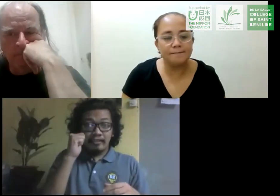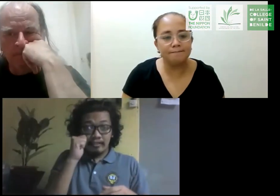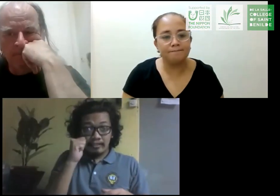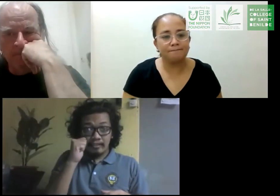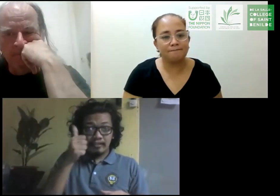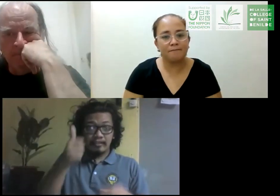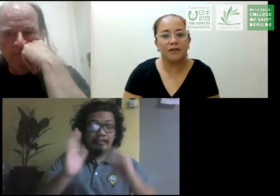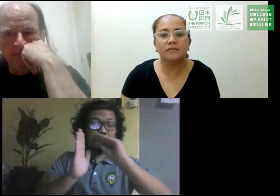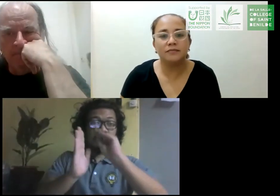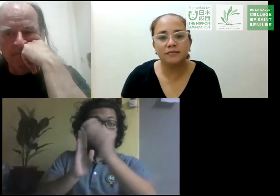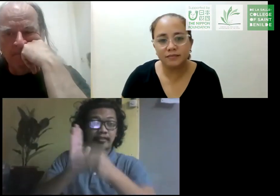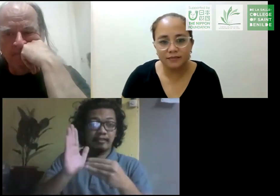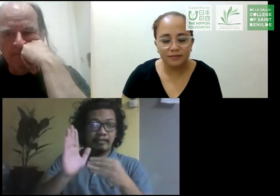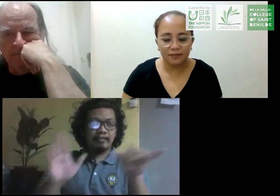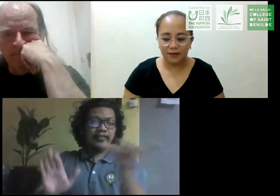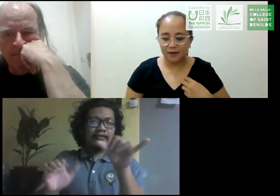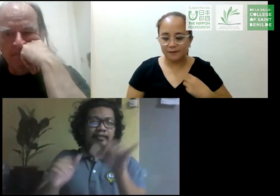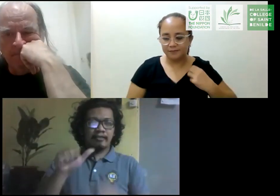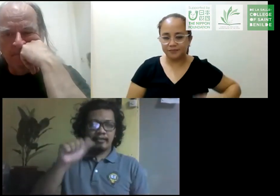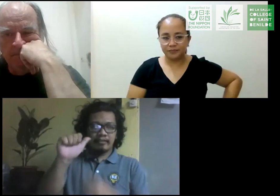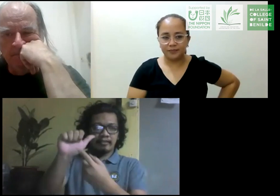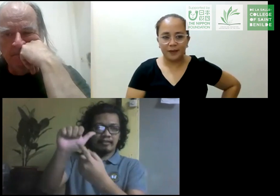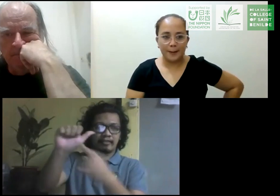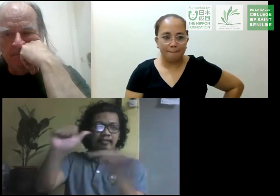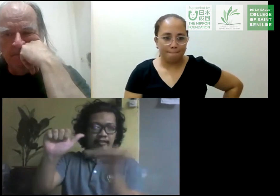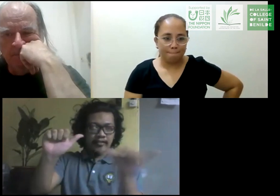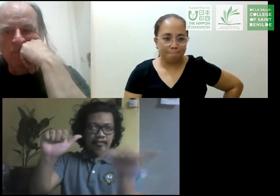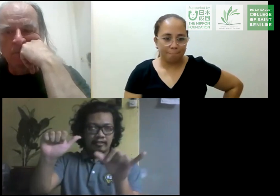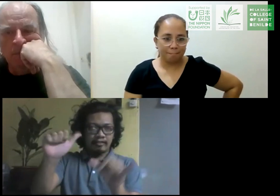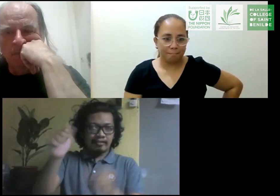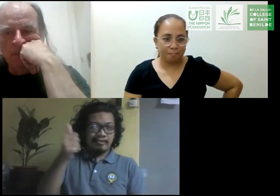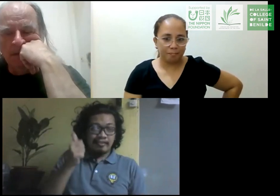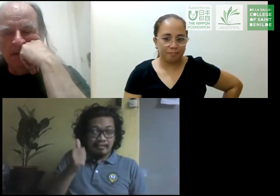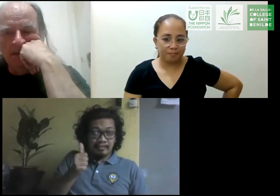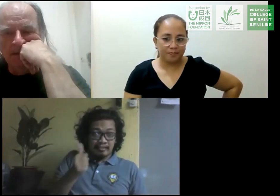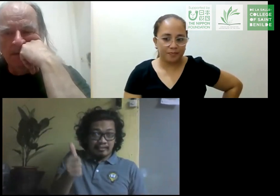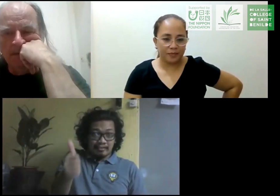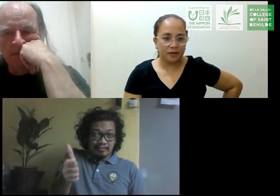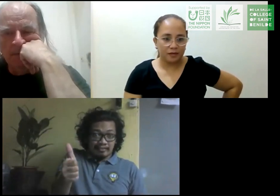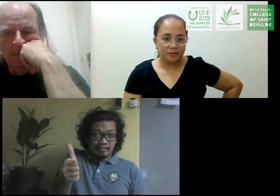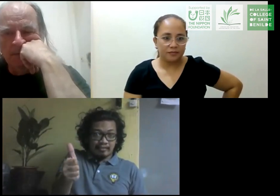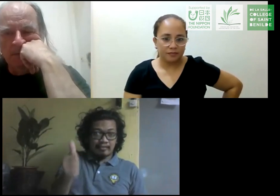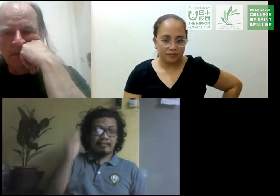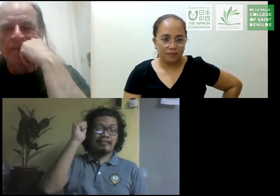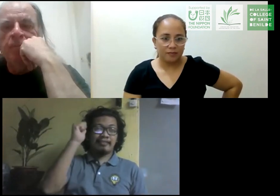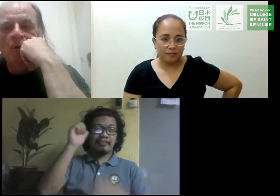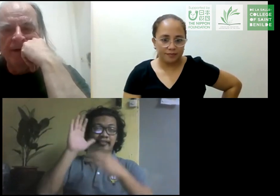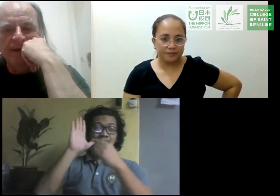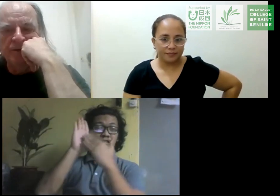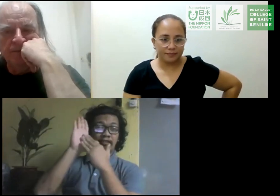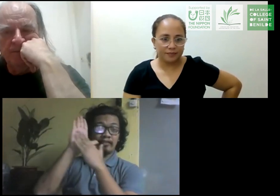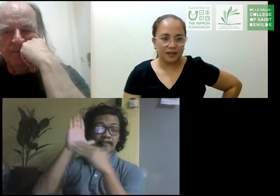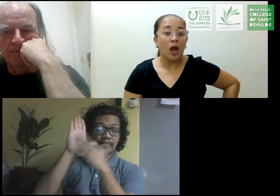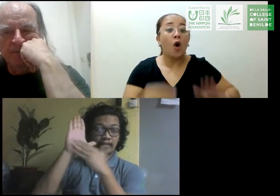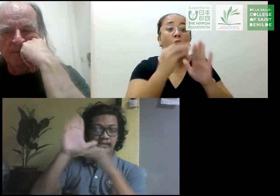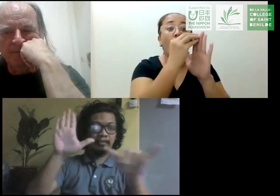All right. This tomorrow and 10 are both the same hand shape, right?